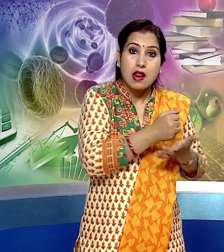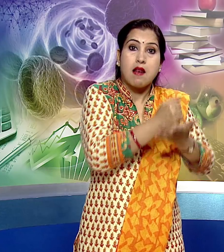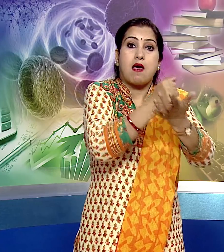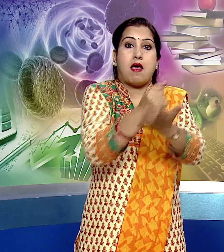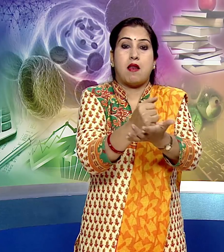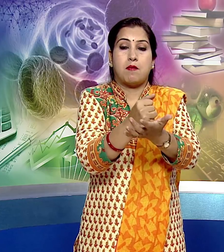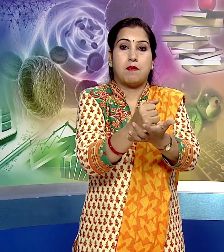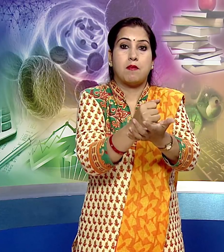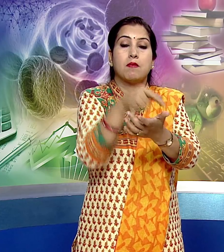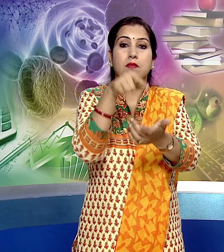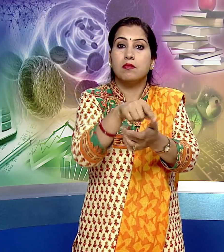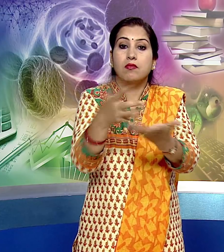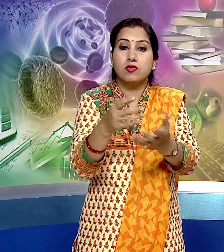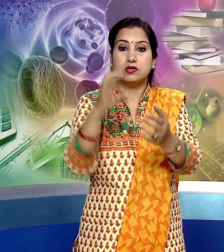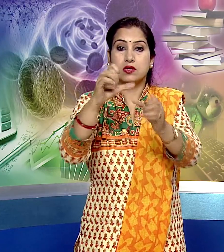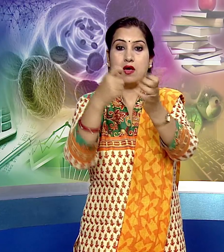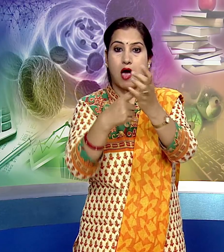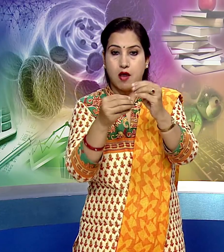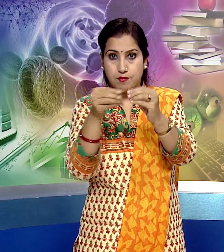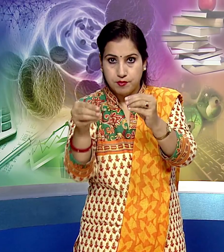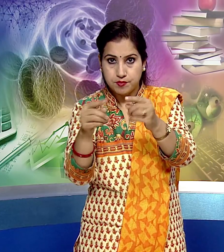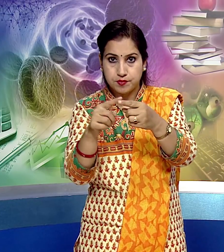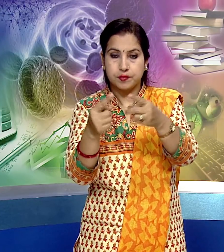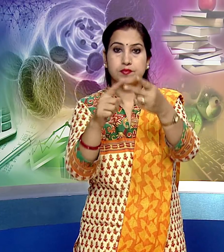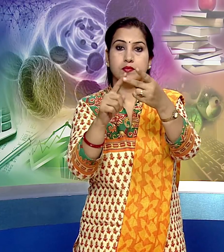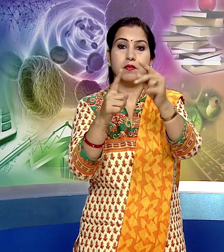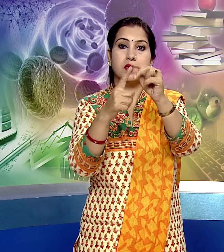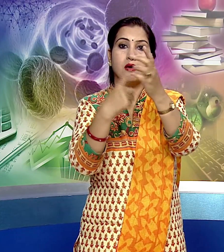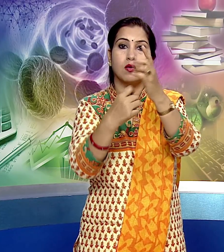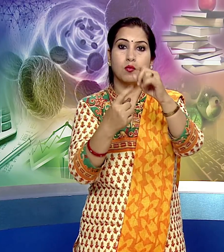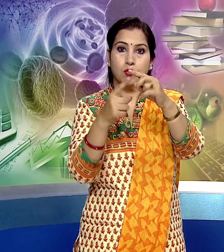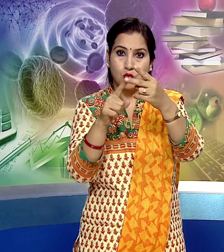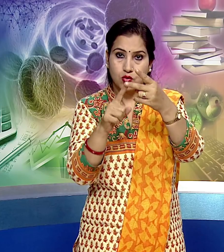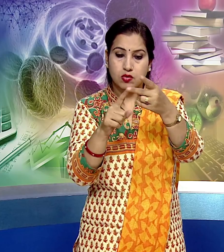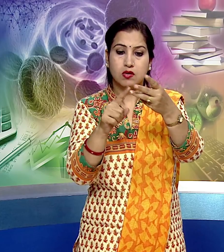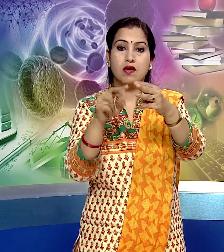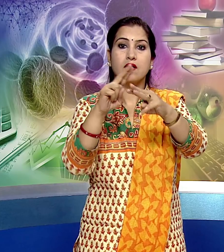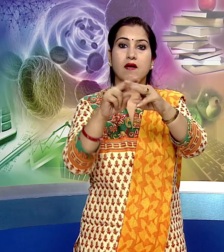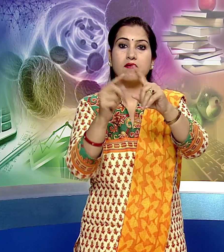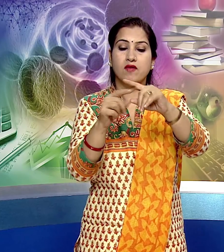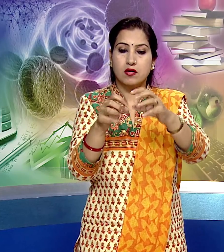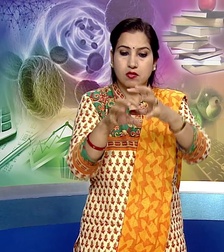but helps in releasing the energy from carbohydrates, protein and fat.